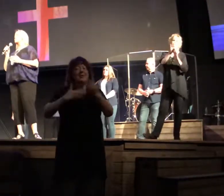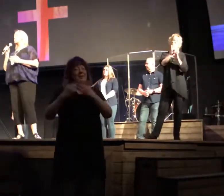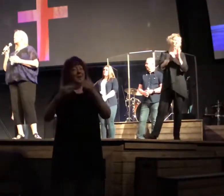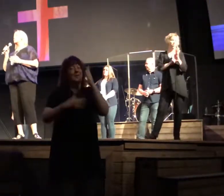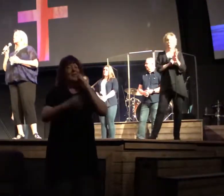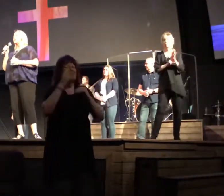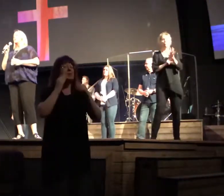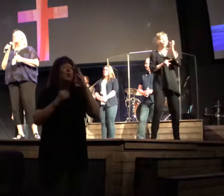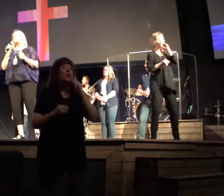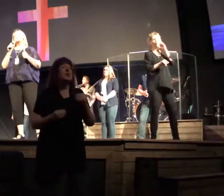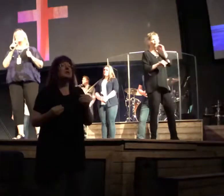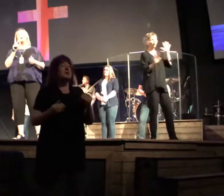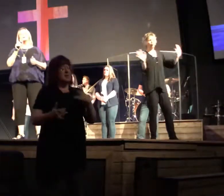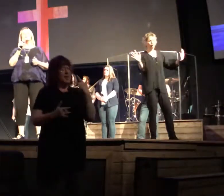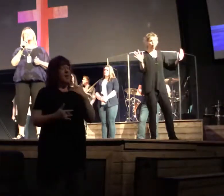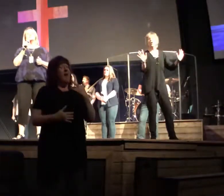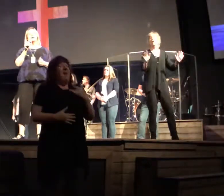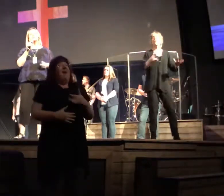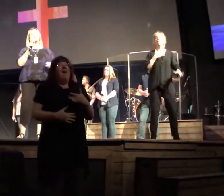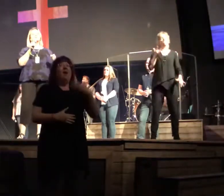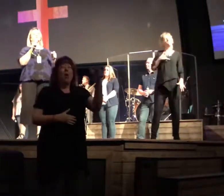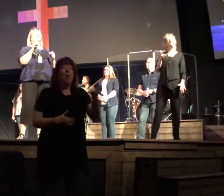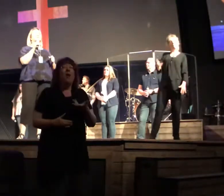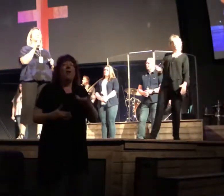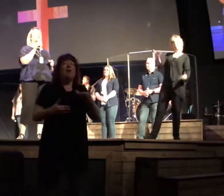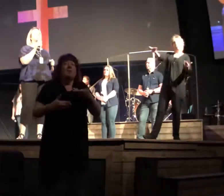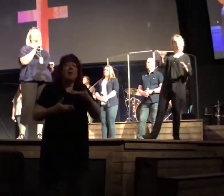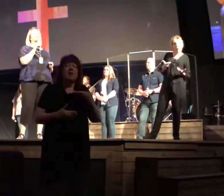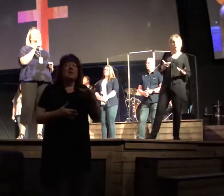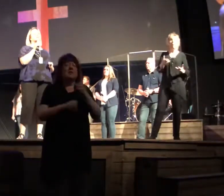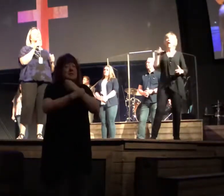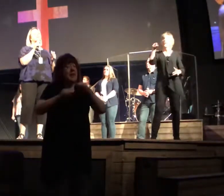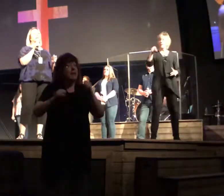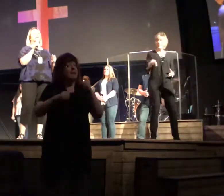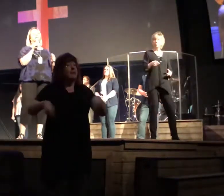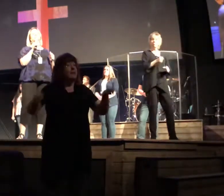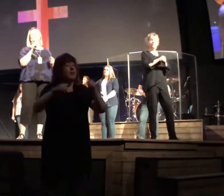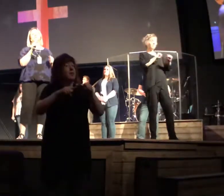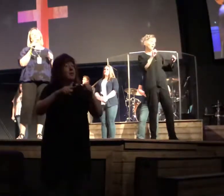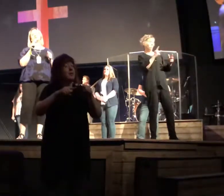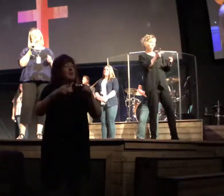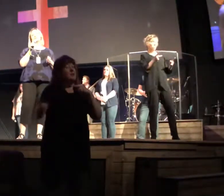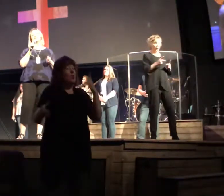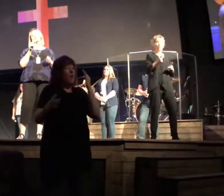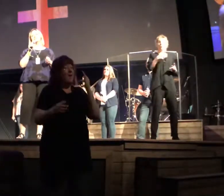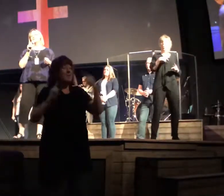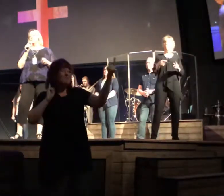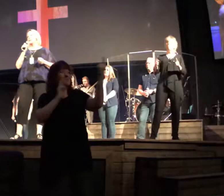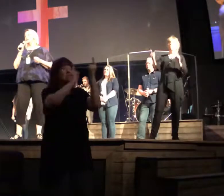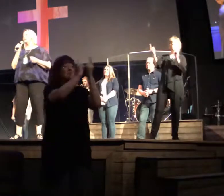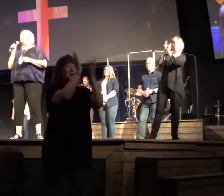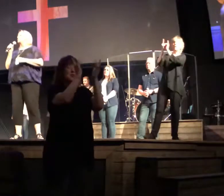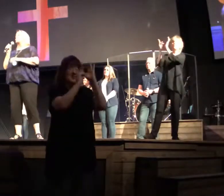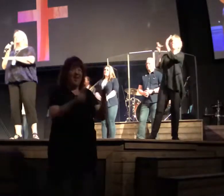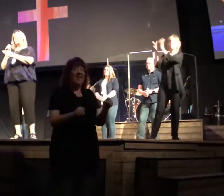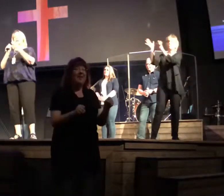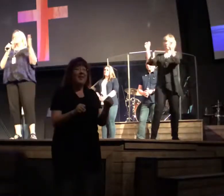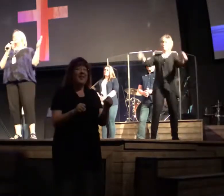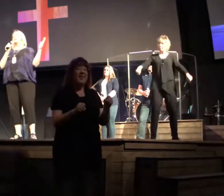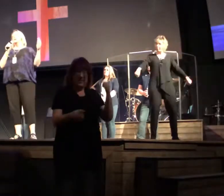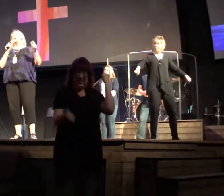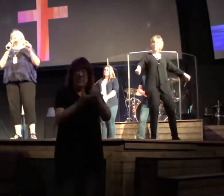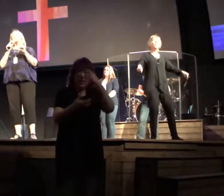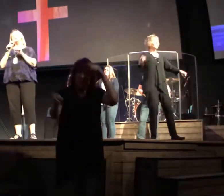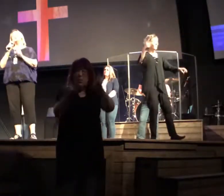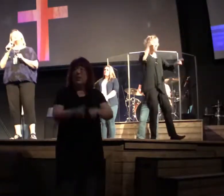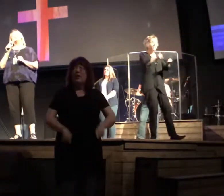their experience, feels welcomed and that this is a safe place so they can meet Jesus. Right? Amen. Just say amen.